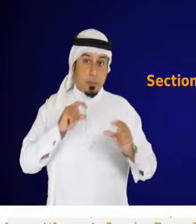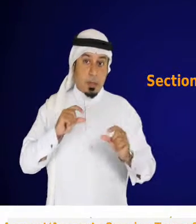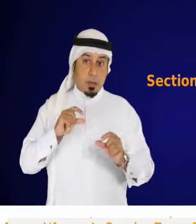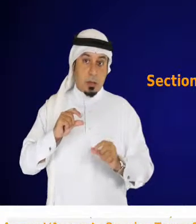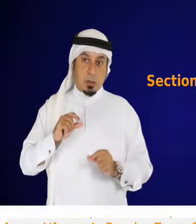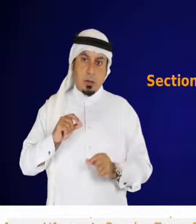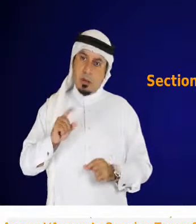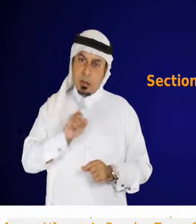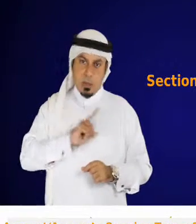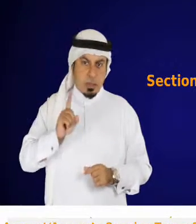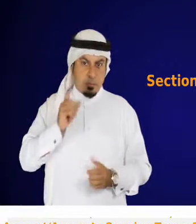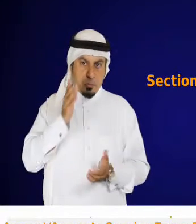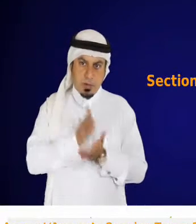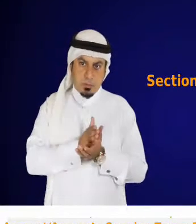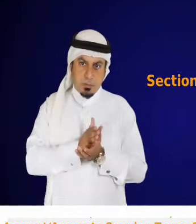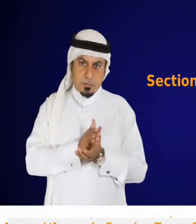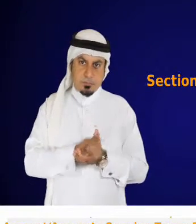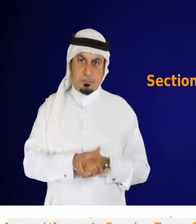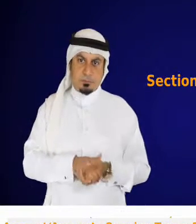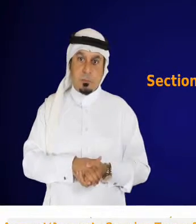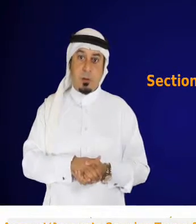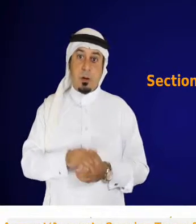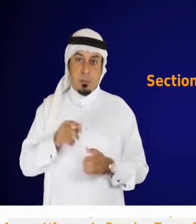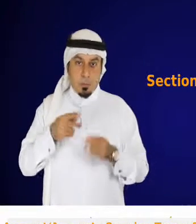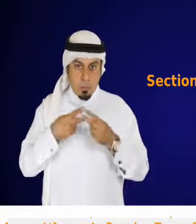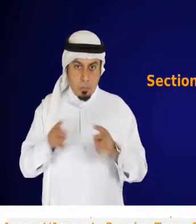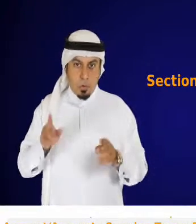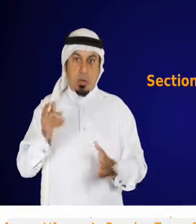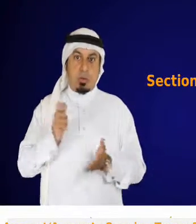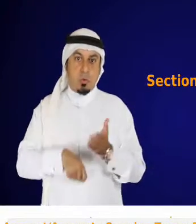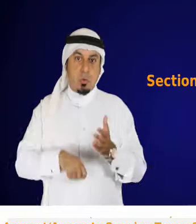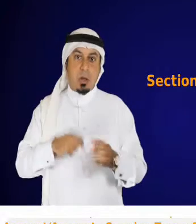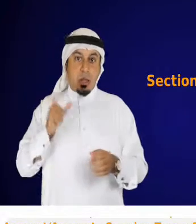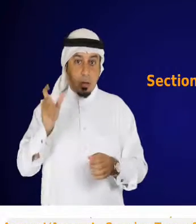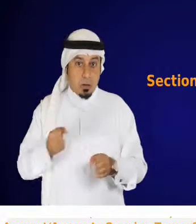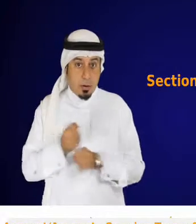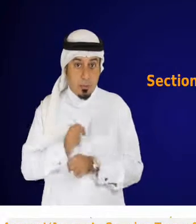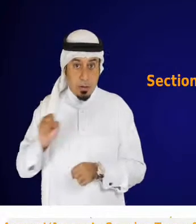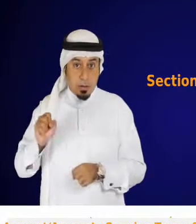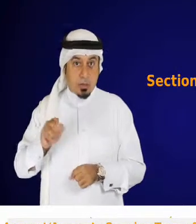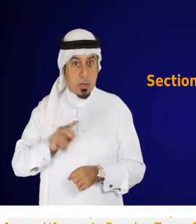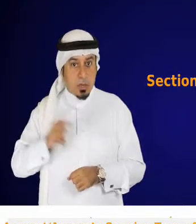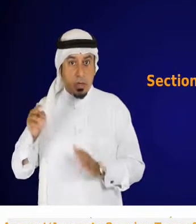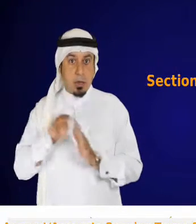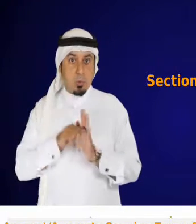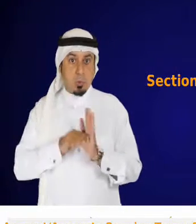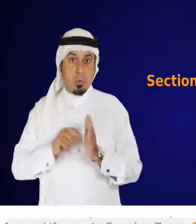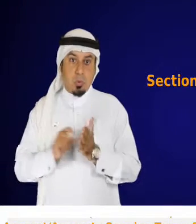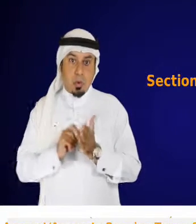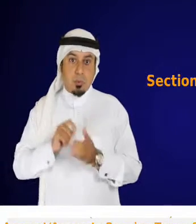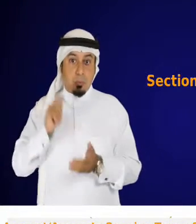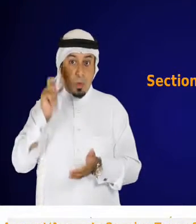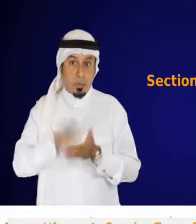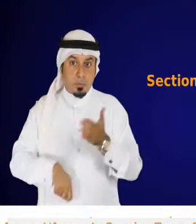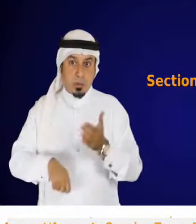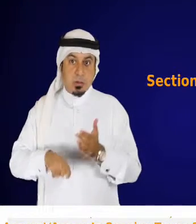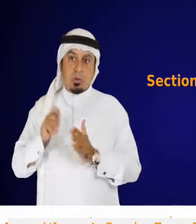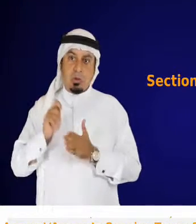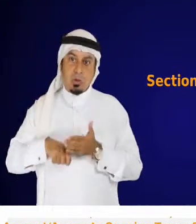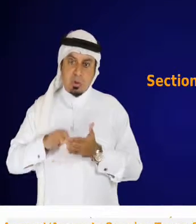'35. The bank is not obliged to accept any signature of the customer other than the customer's signature specimen approved in the bank's